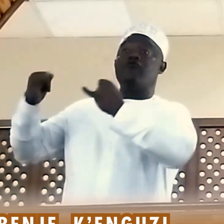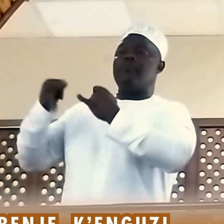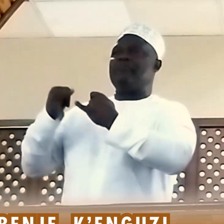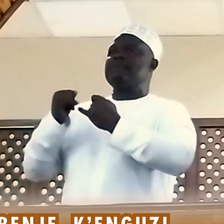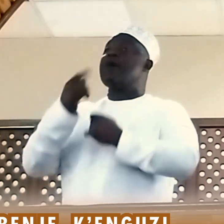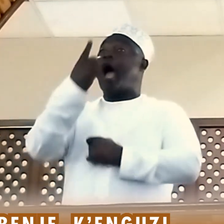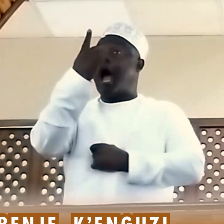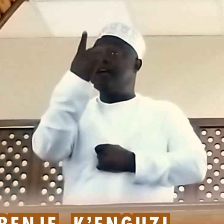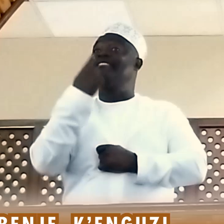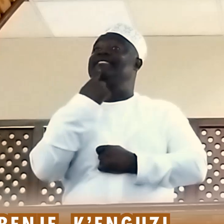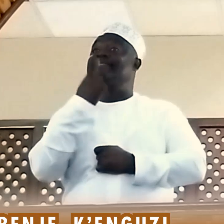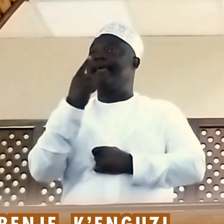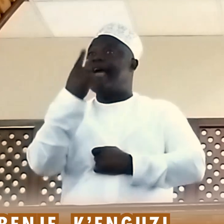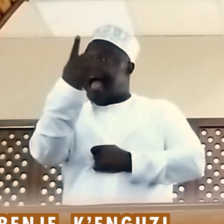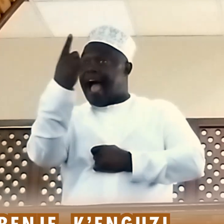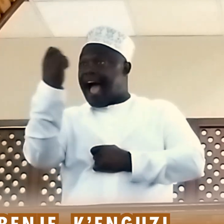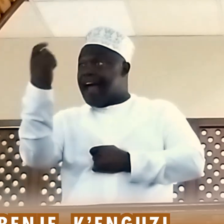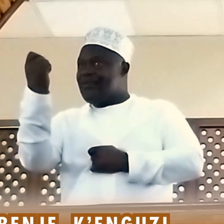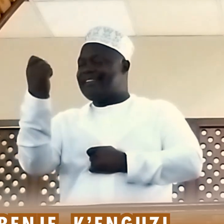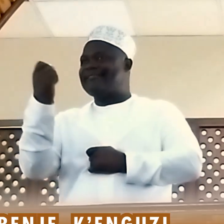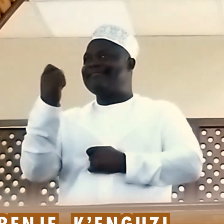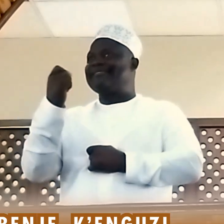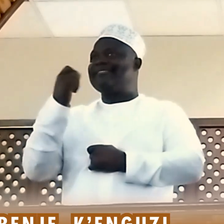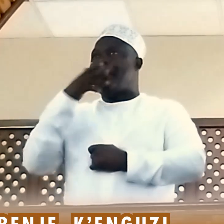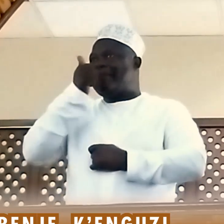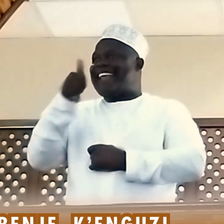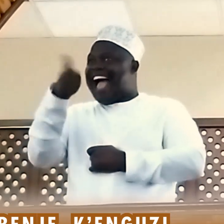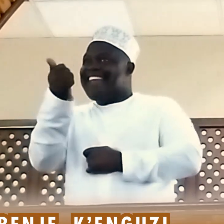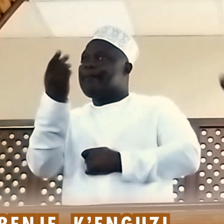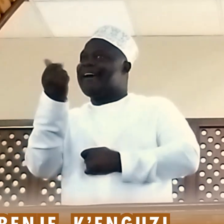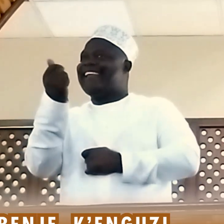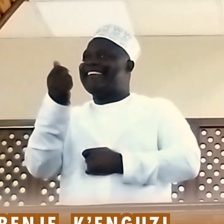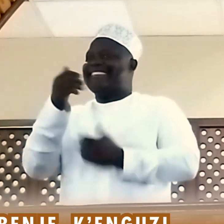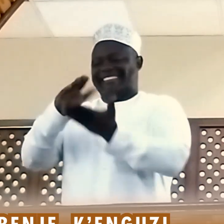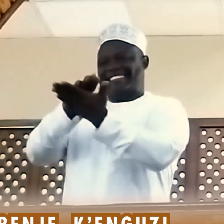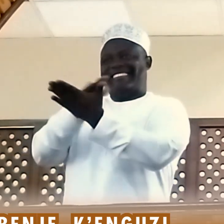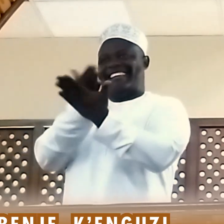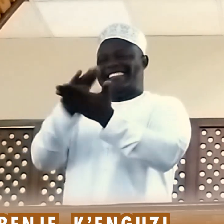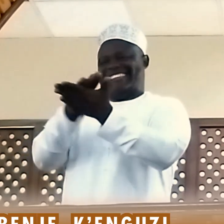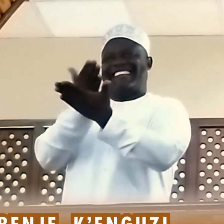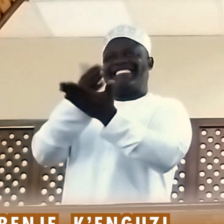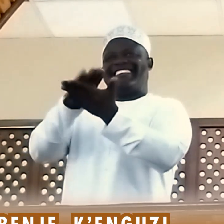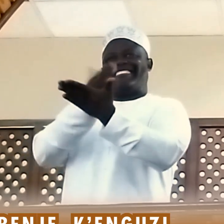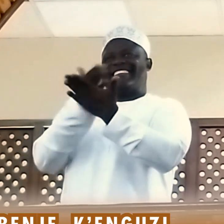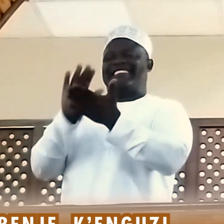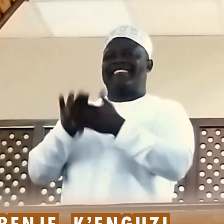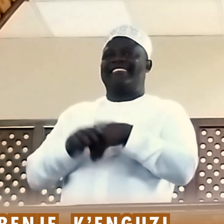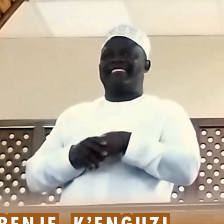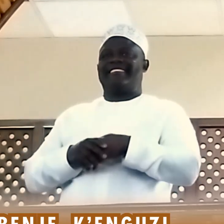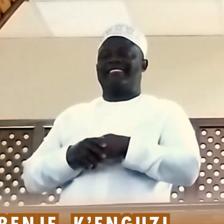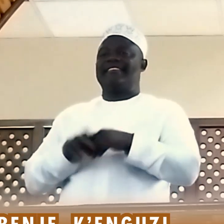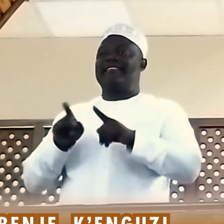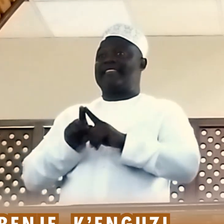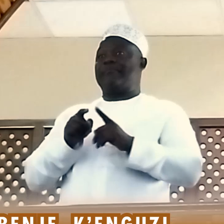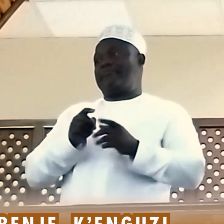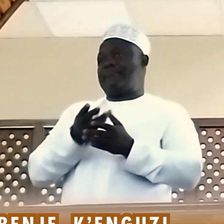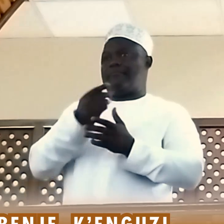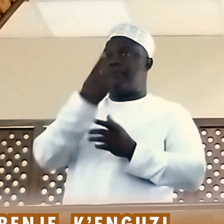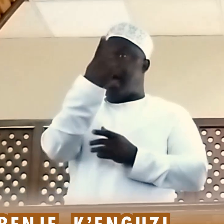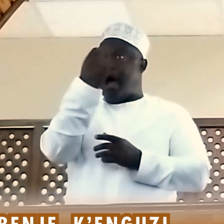nti bagambye 10 ezisigadde tujja zigabana oba nja kuwaako oba ne bw'otamugamba bw'otyo n'aleeta